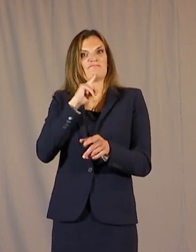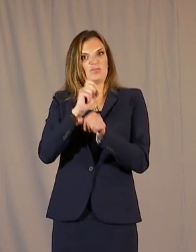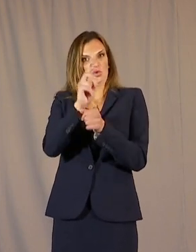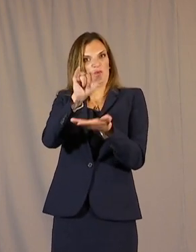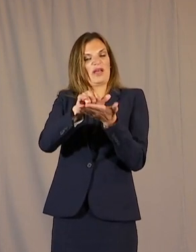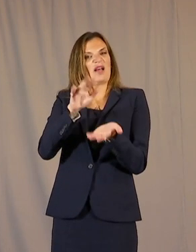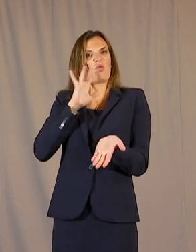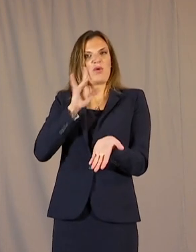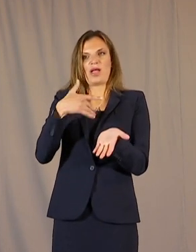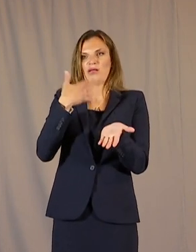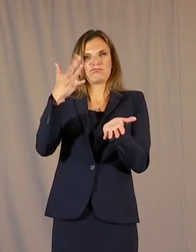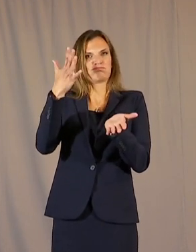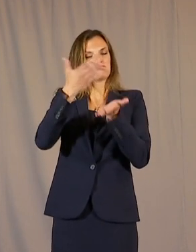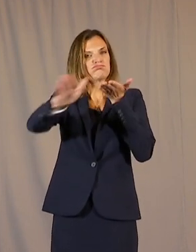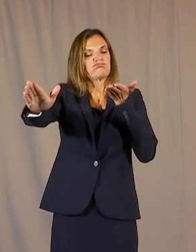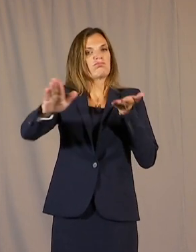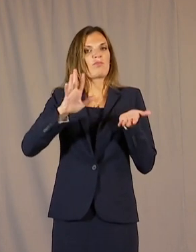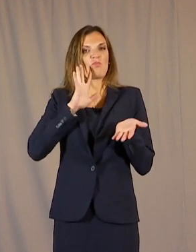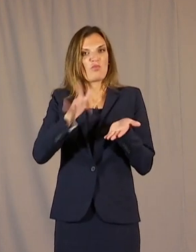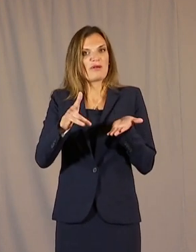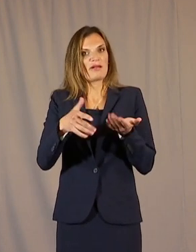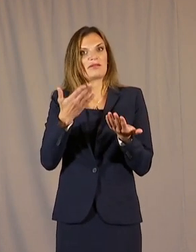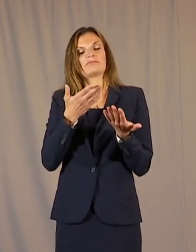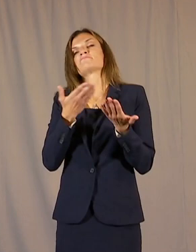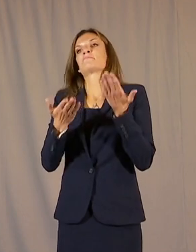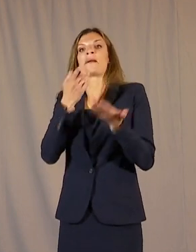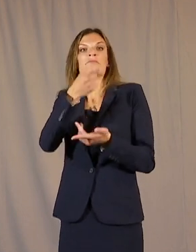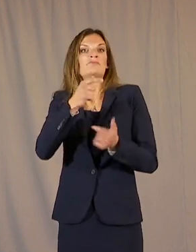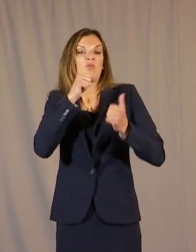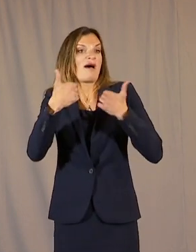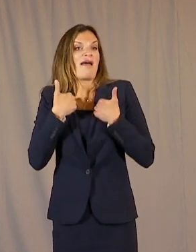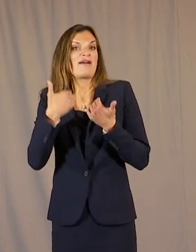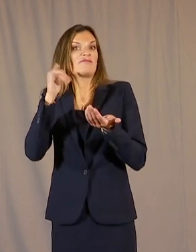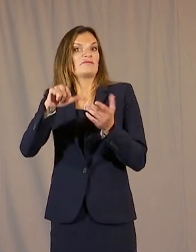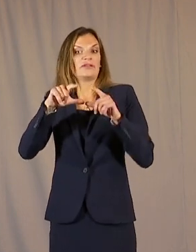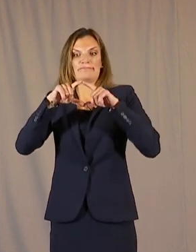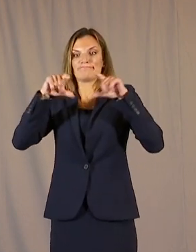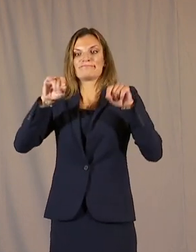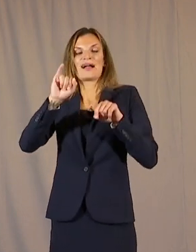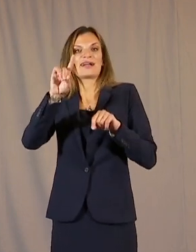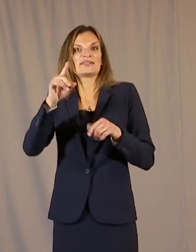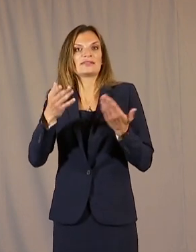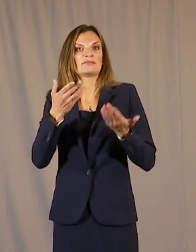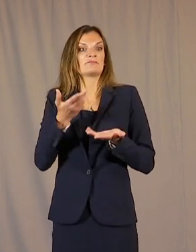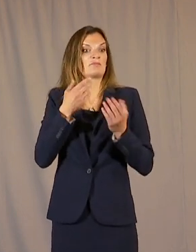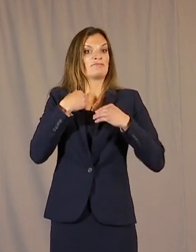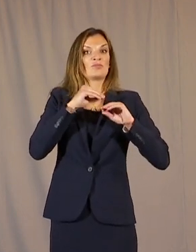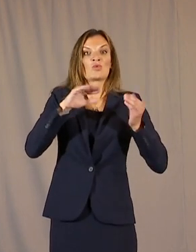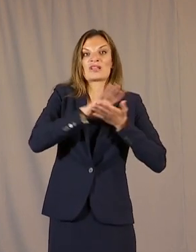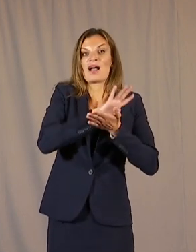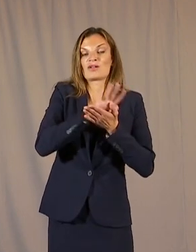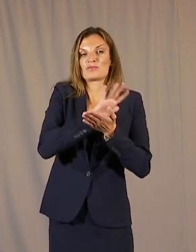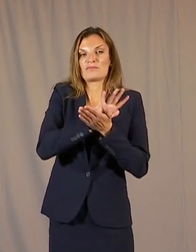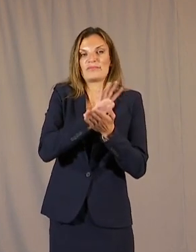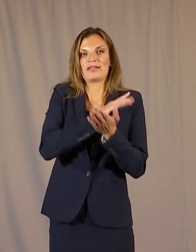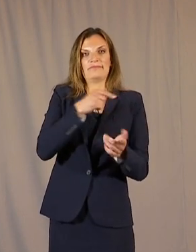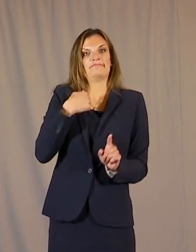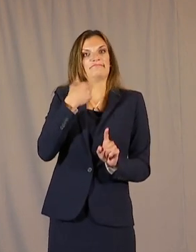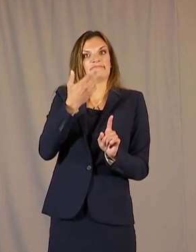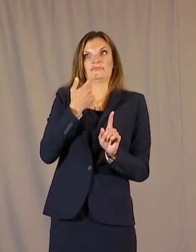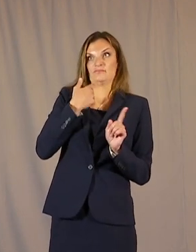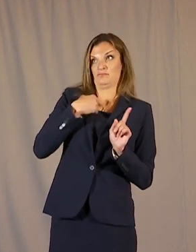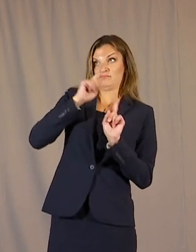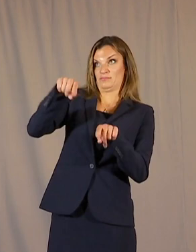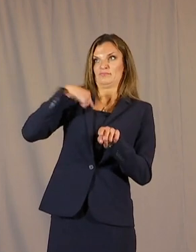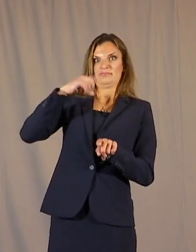for a variety of reasons, or two, those who may be undocumented in our community saying we're not coming, you know,